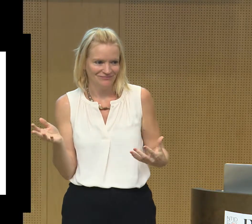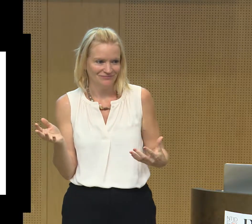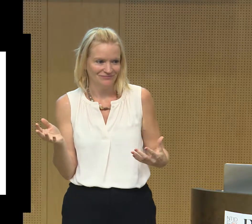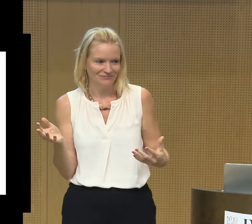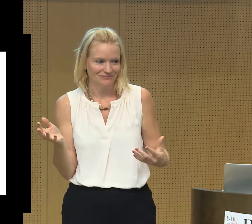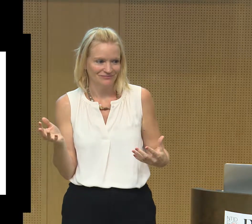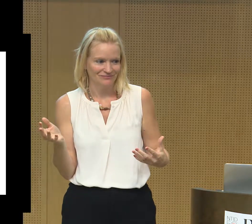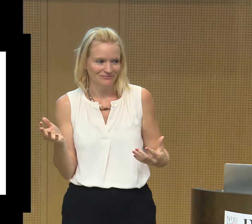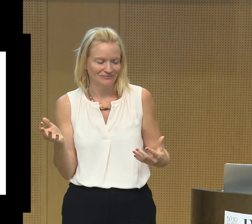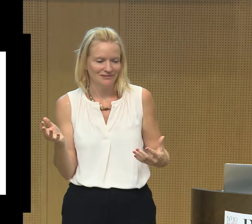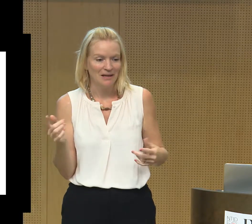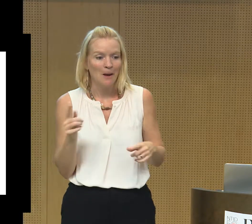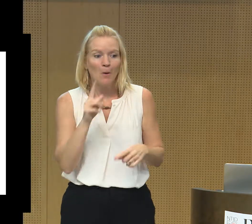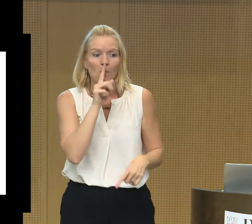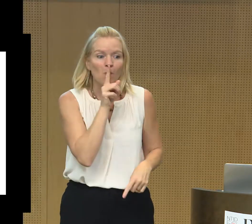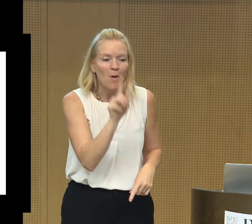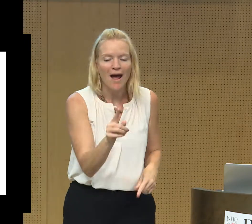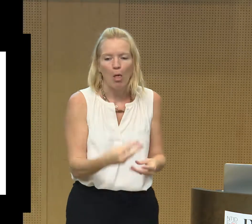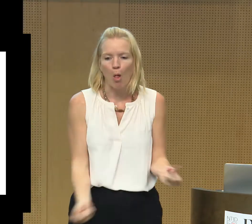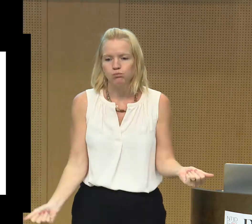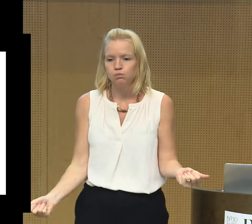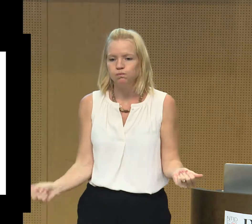the well-formed sign.